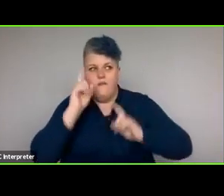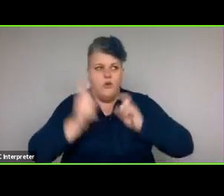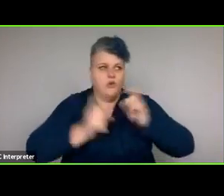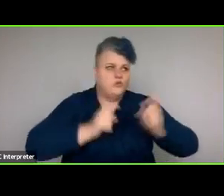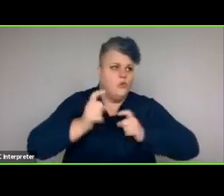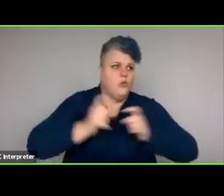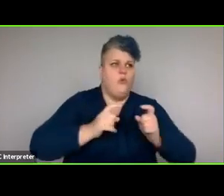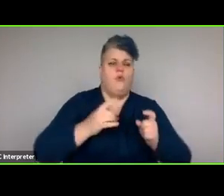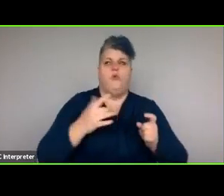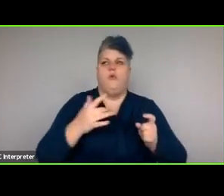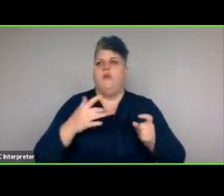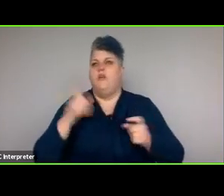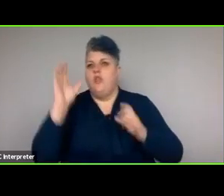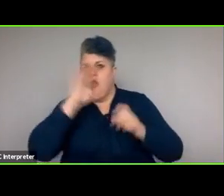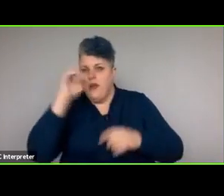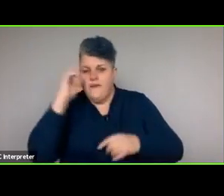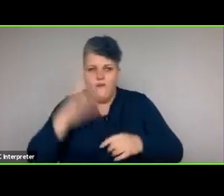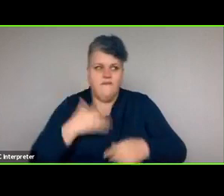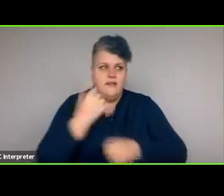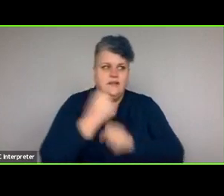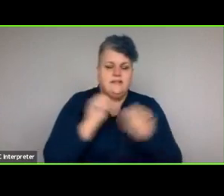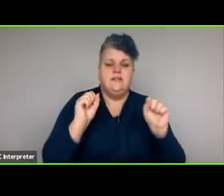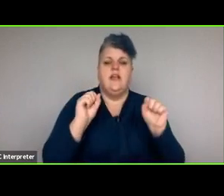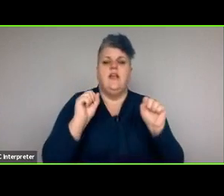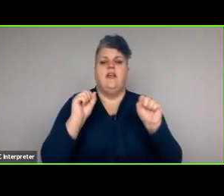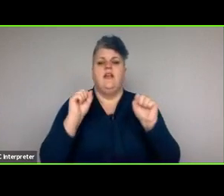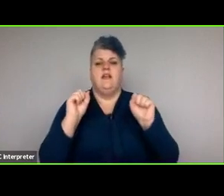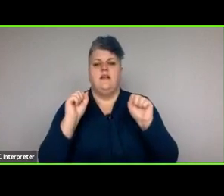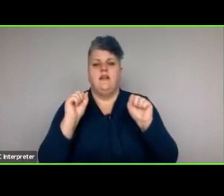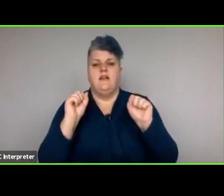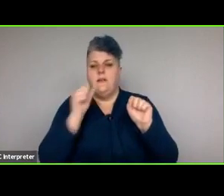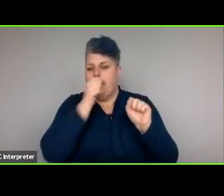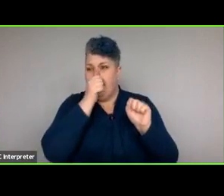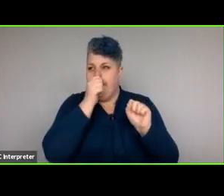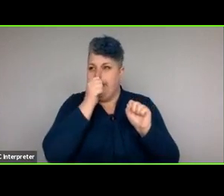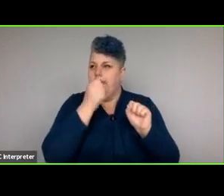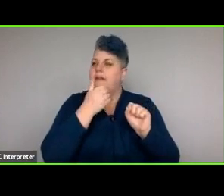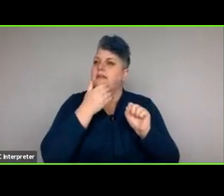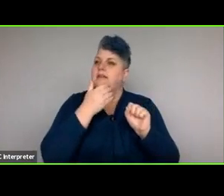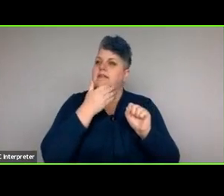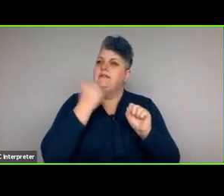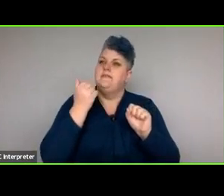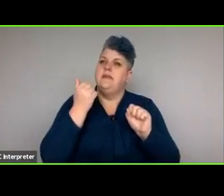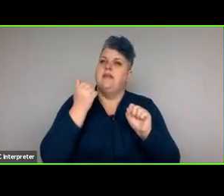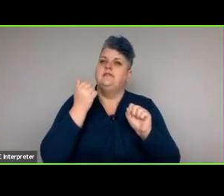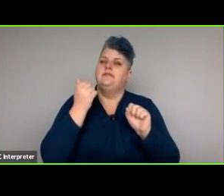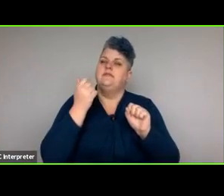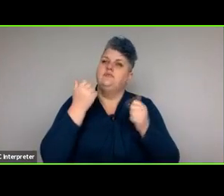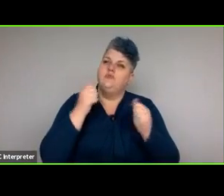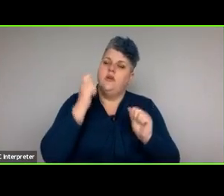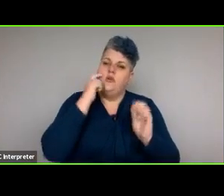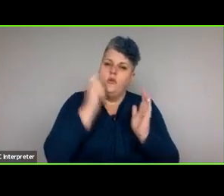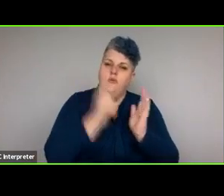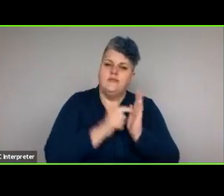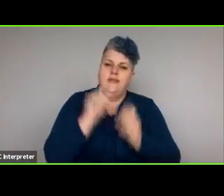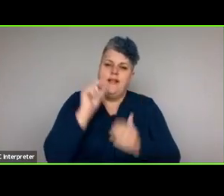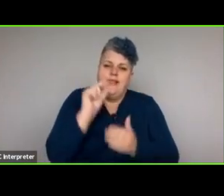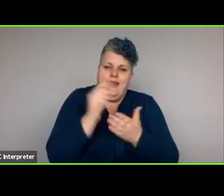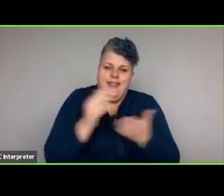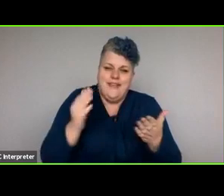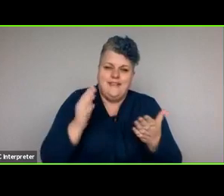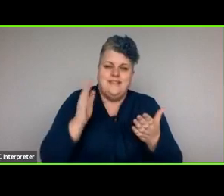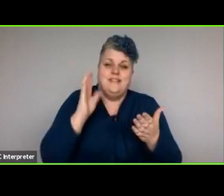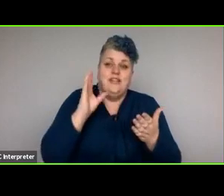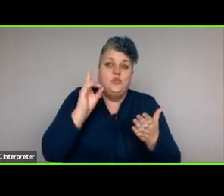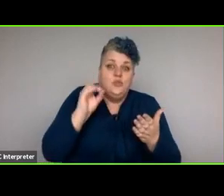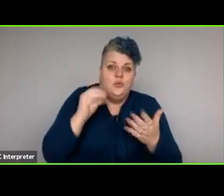of feeling safe, that it's just good practice to start noticing the good in things, that stuff is working out.